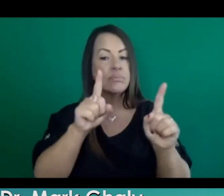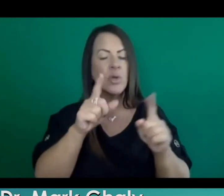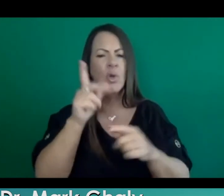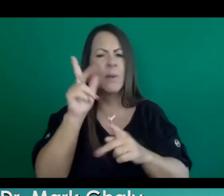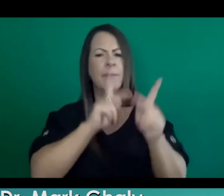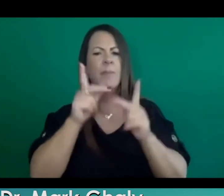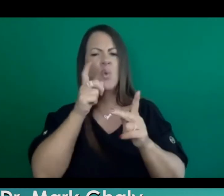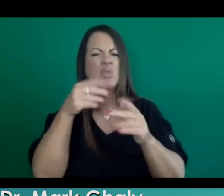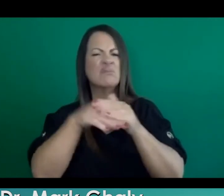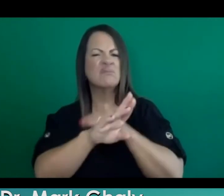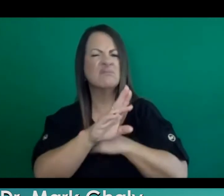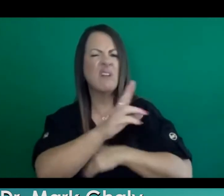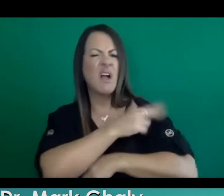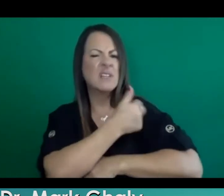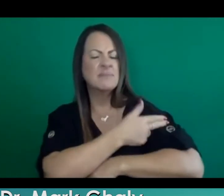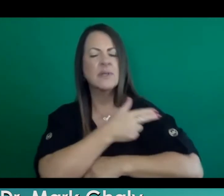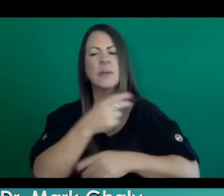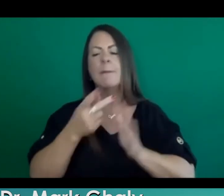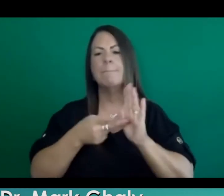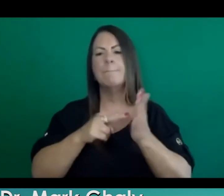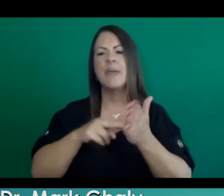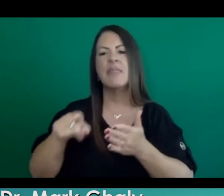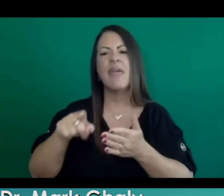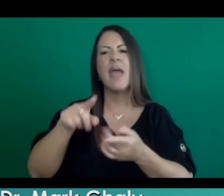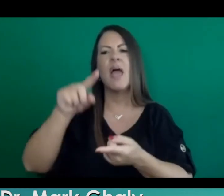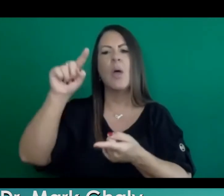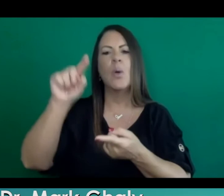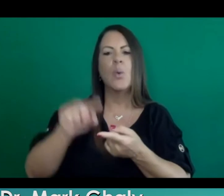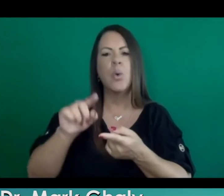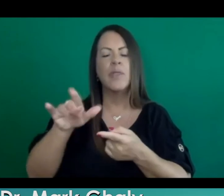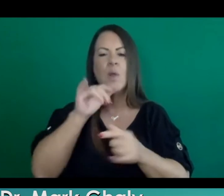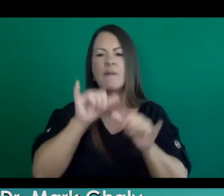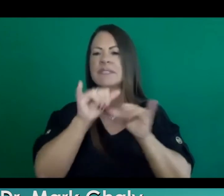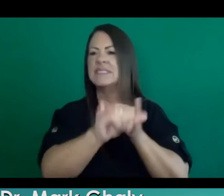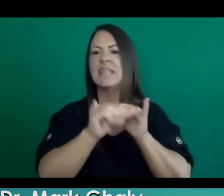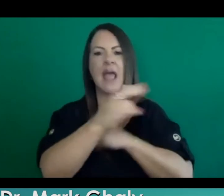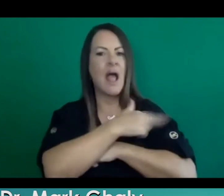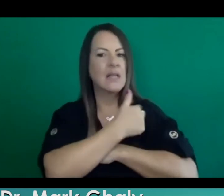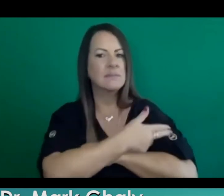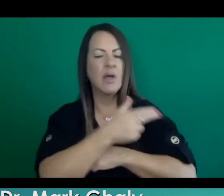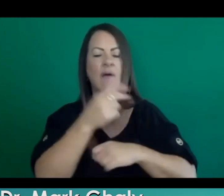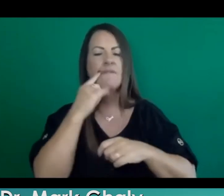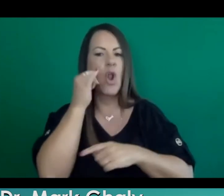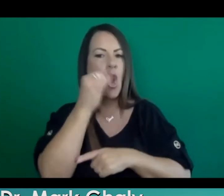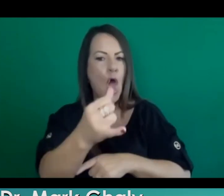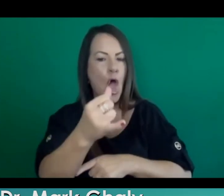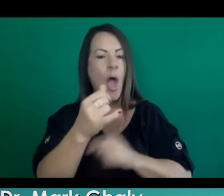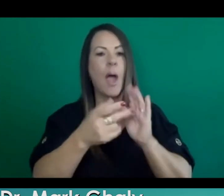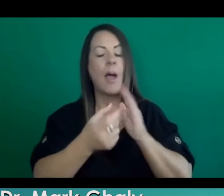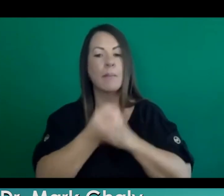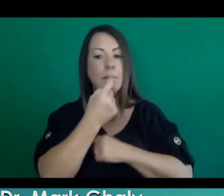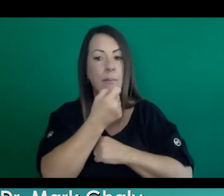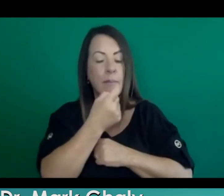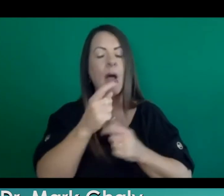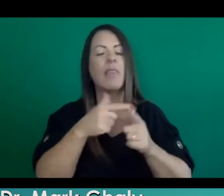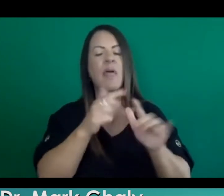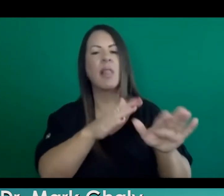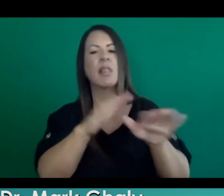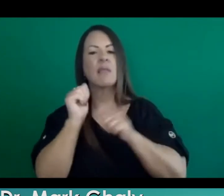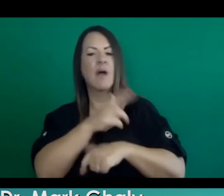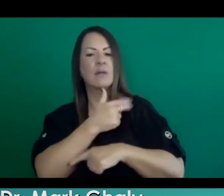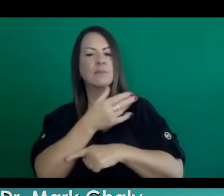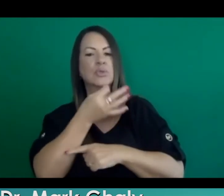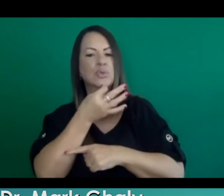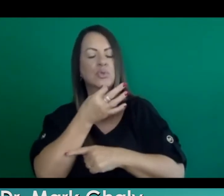hospitalized, shortening their course of stay, allowing them to get out of the hospital sooner. Some clinics and hospitals